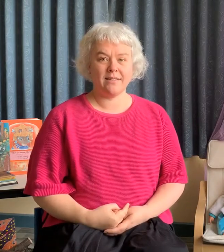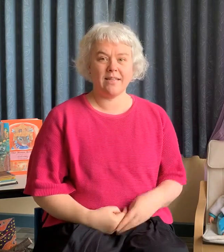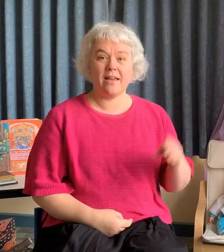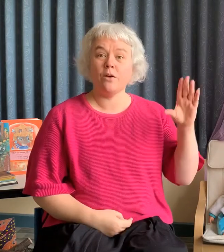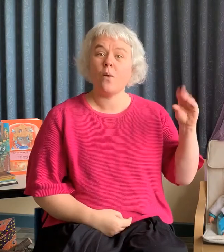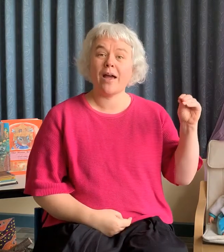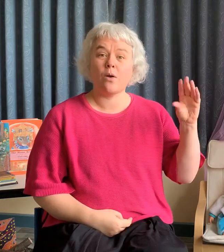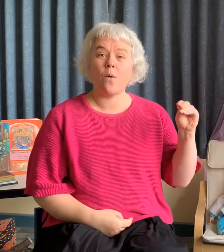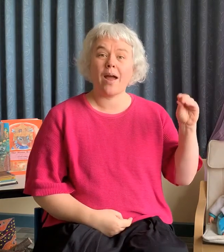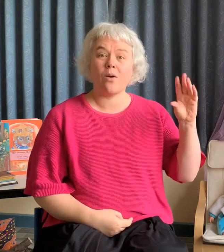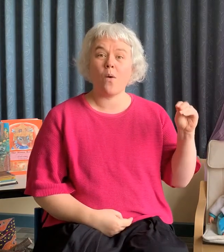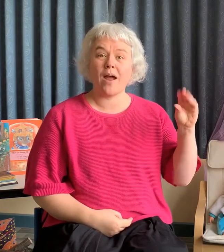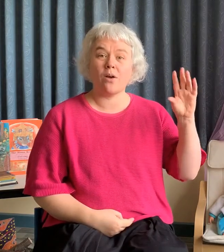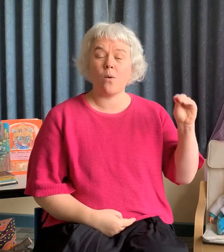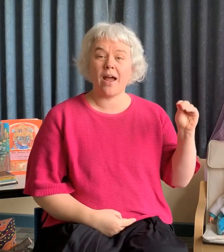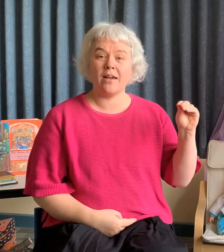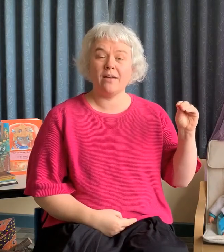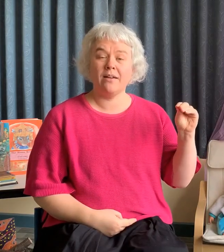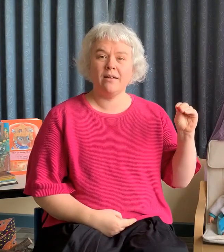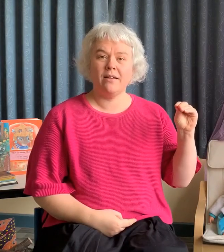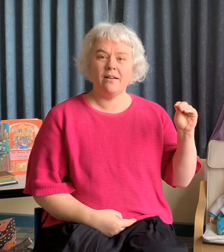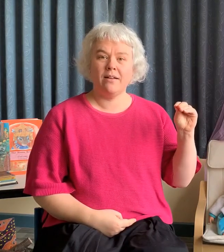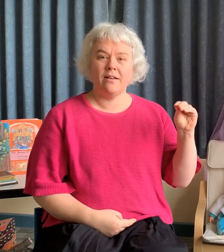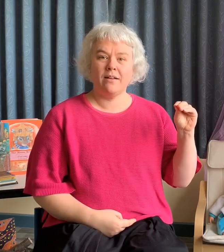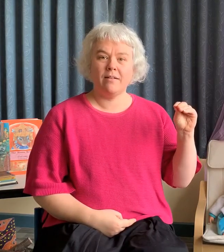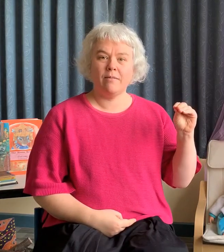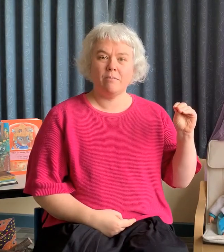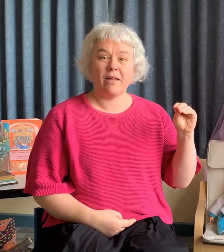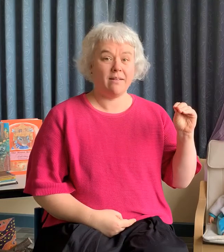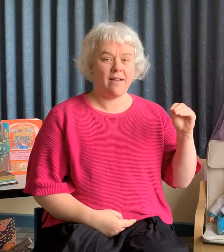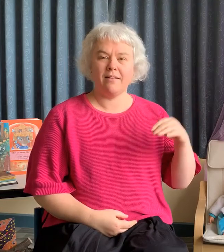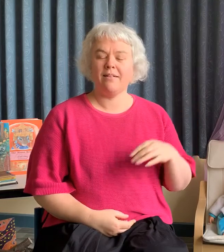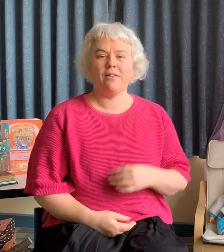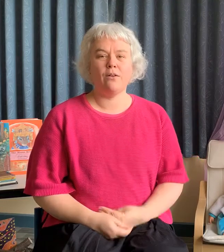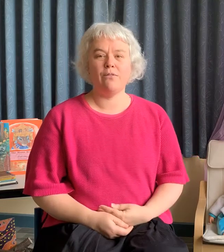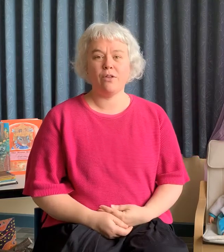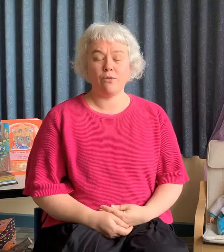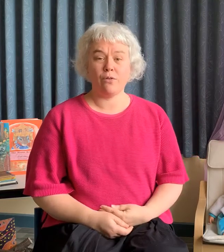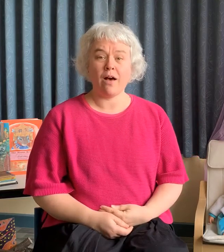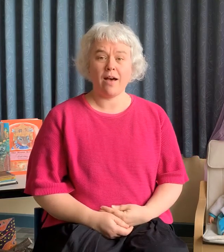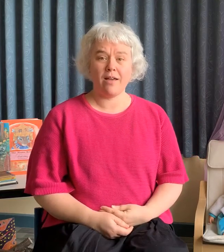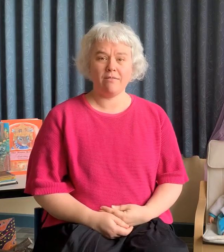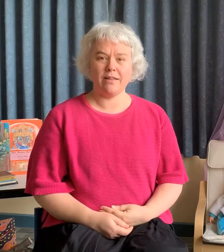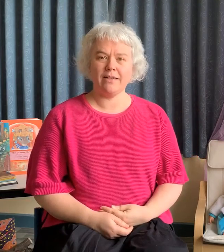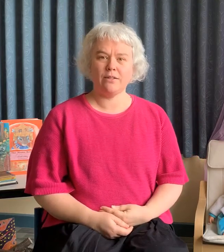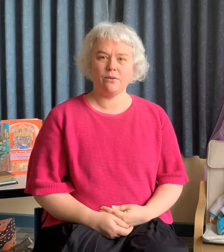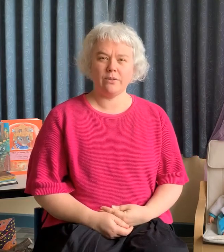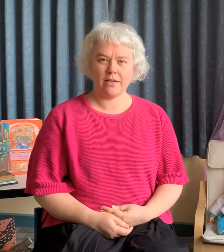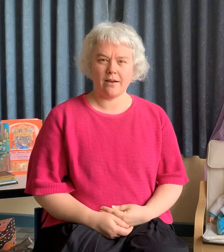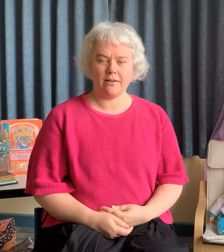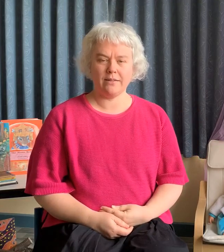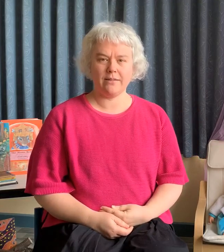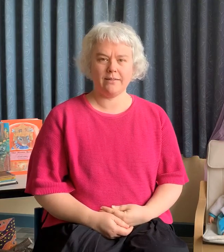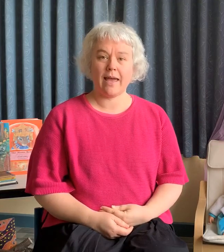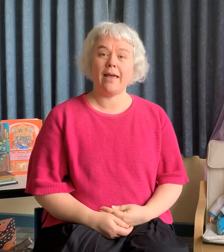said quack quack quack quack quack And none of the five five little ducks came